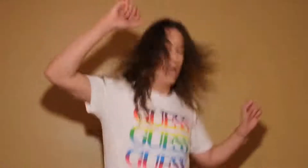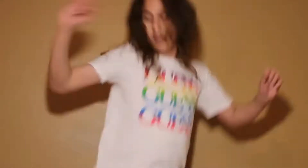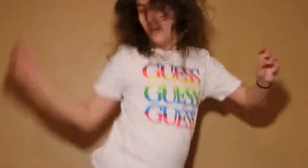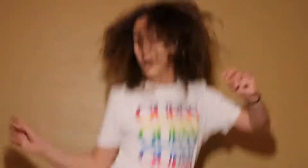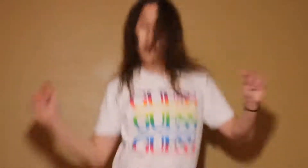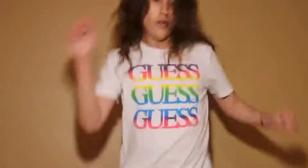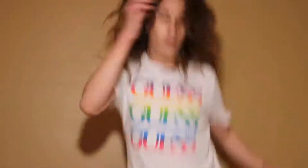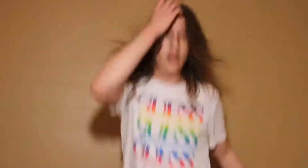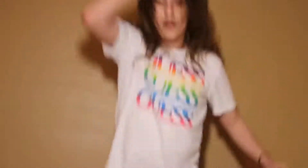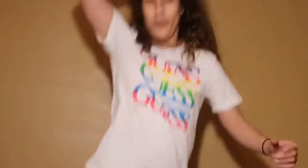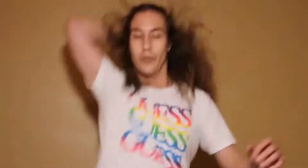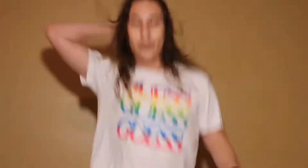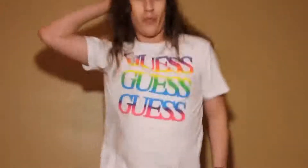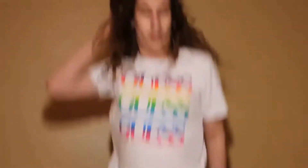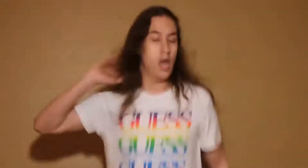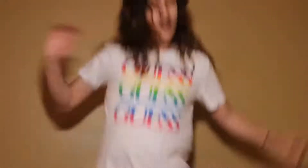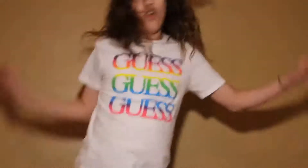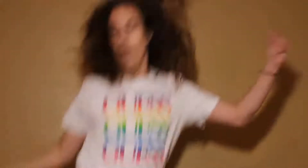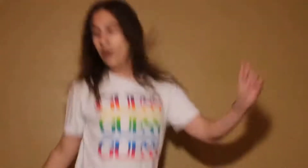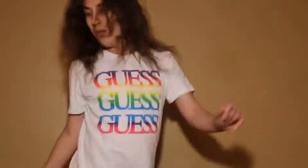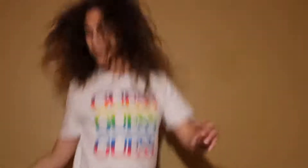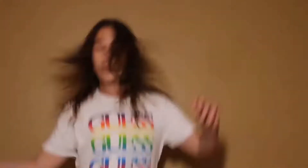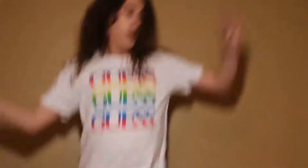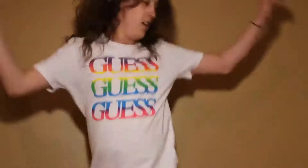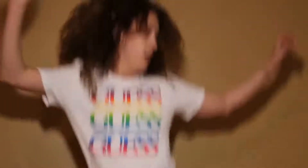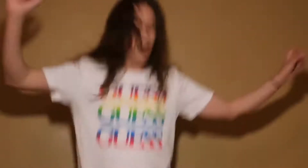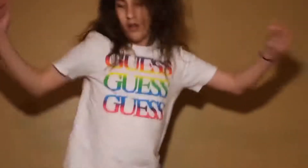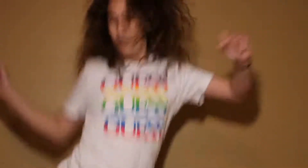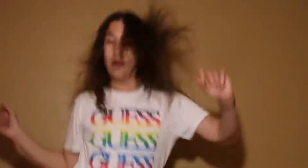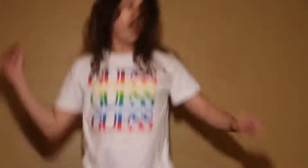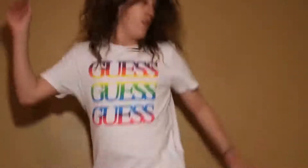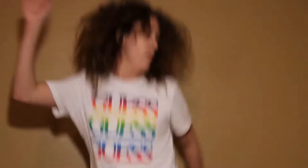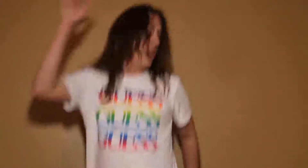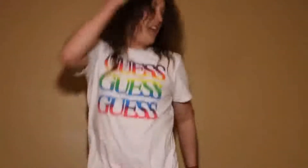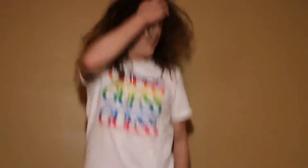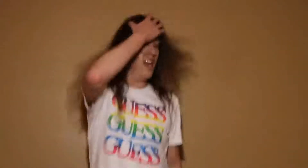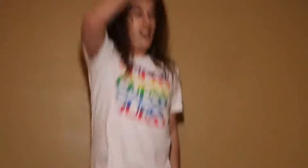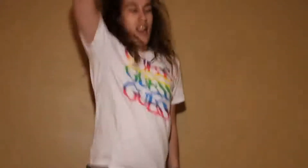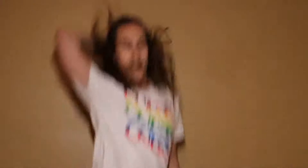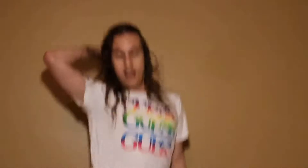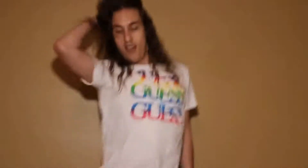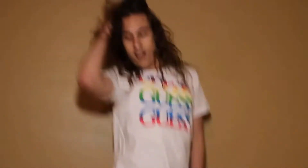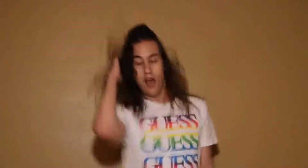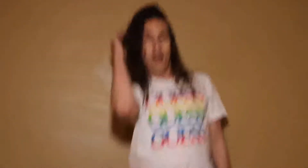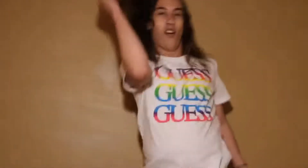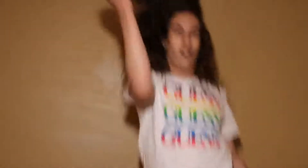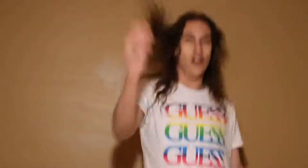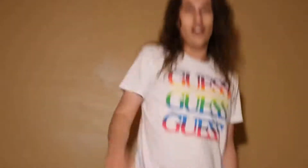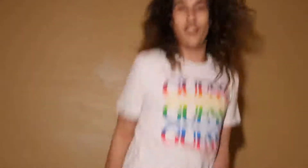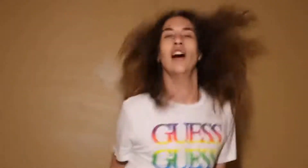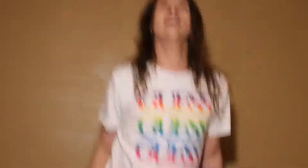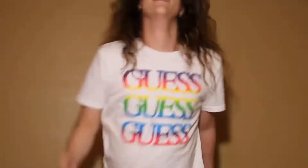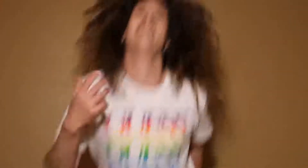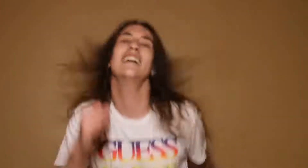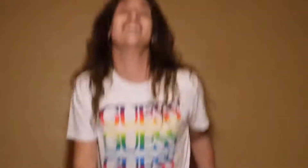My life. Oh yeah. The rhythm of my life.